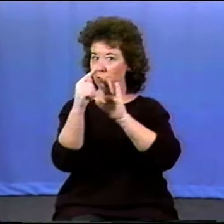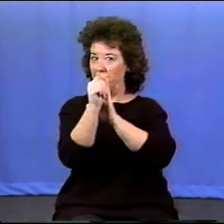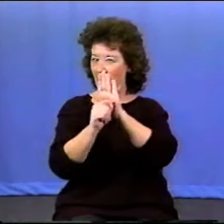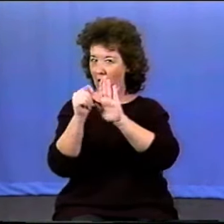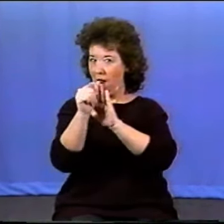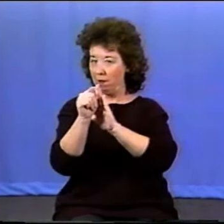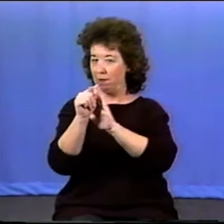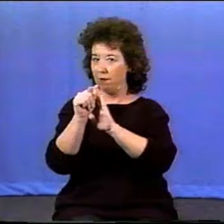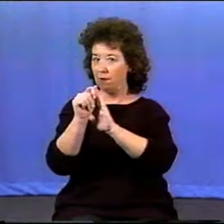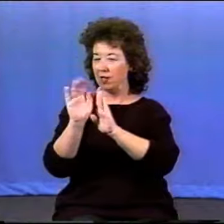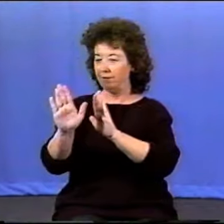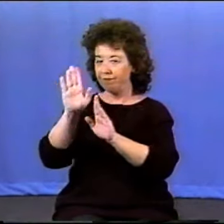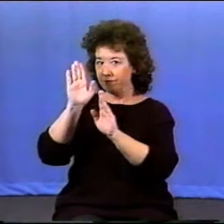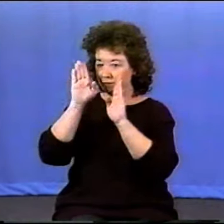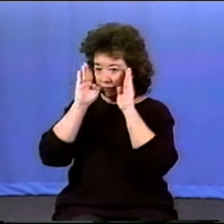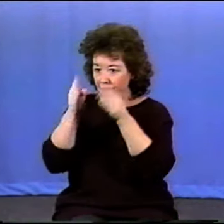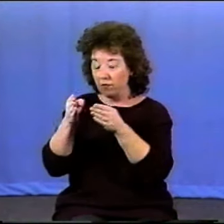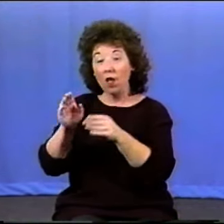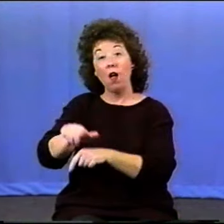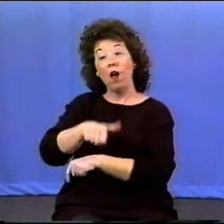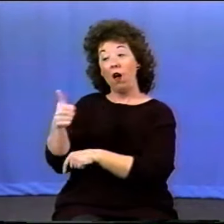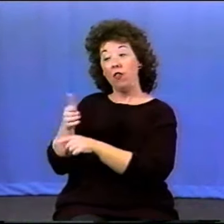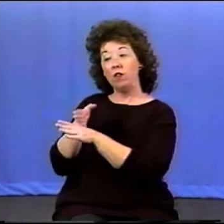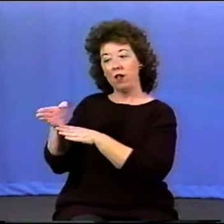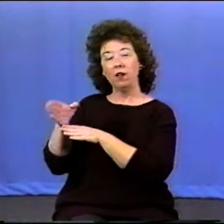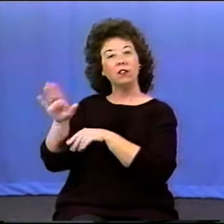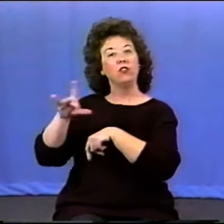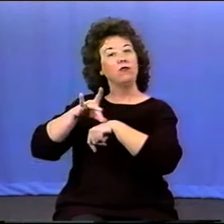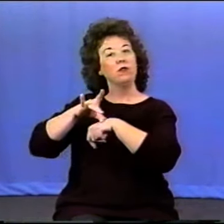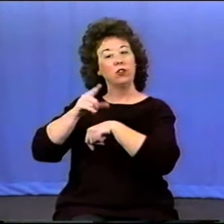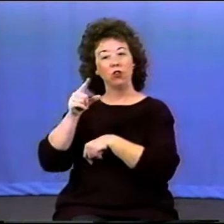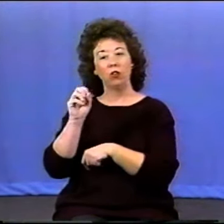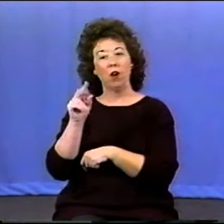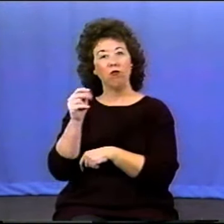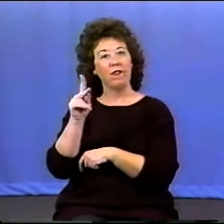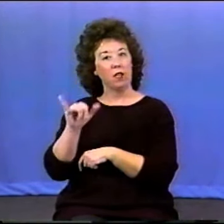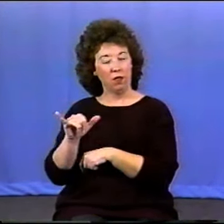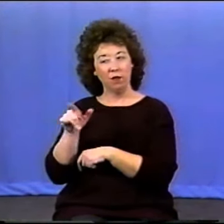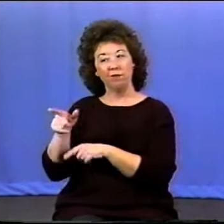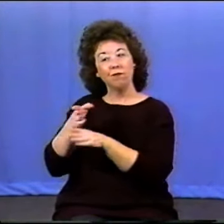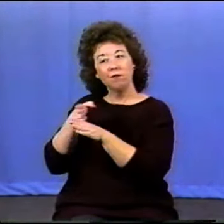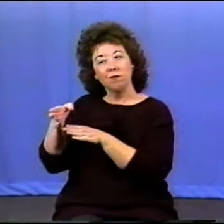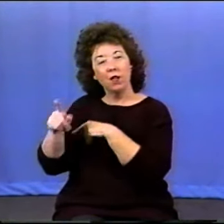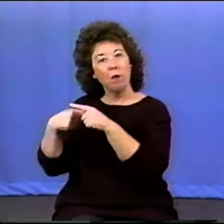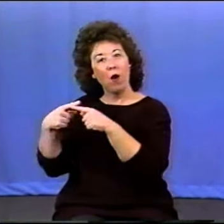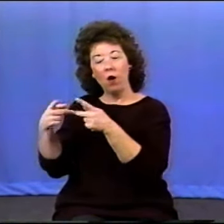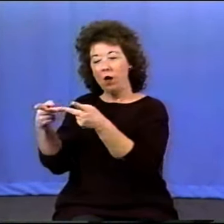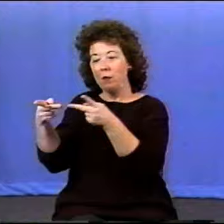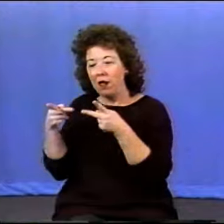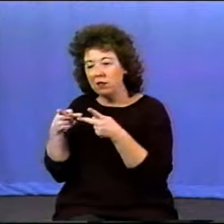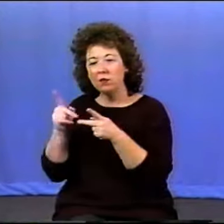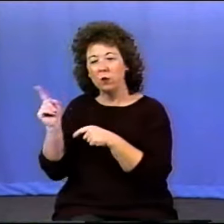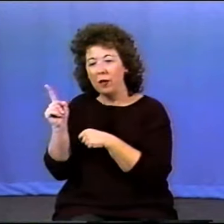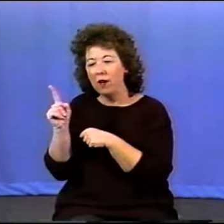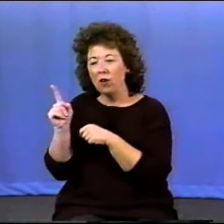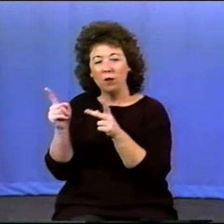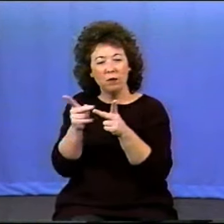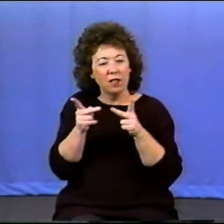theme, and the other is geography, which focuses on place, location, and the relationship of